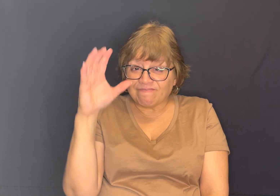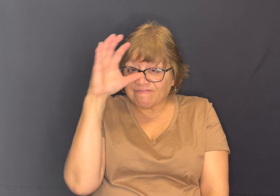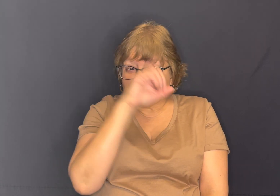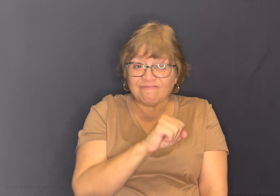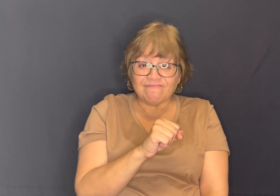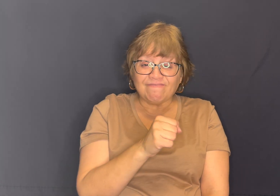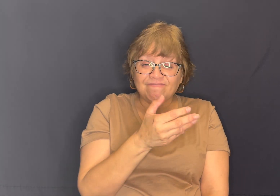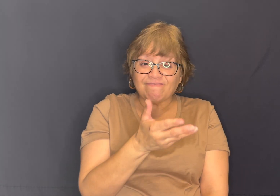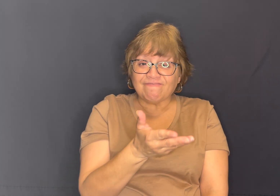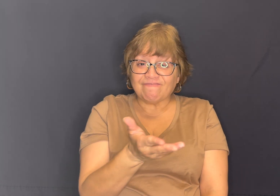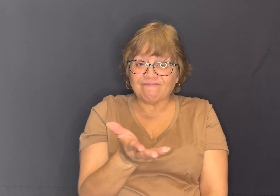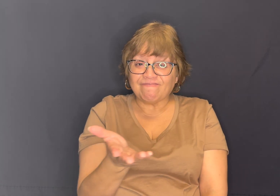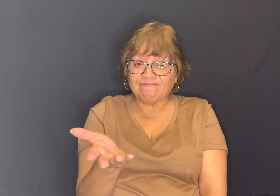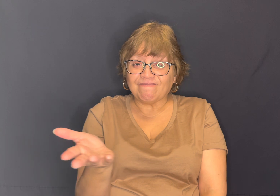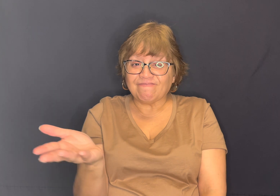Anybody? Did you guess it?